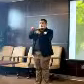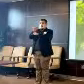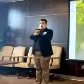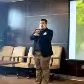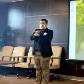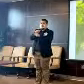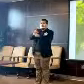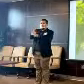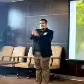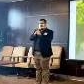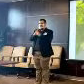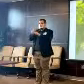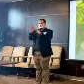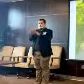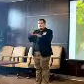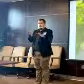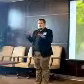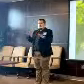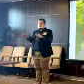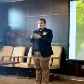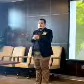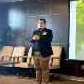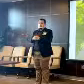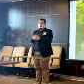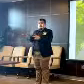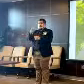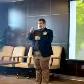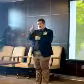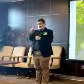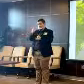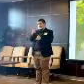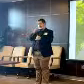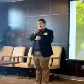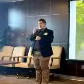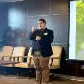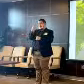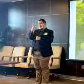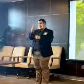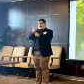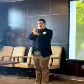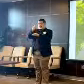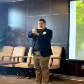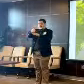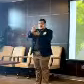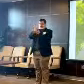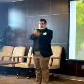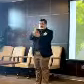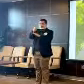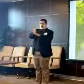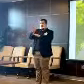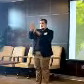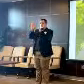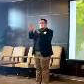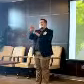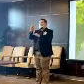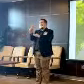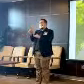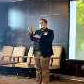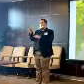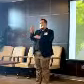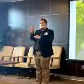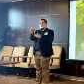to keep our children. Our Gus is now 2 years post-treatment, all thanks to his wonderful St. Jude team